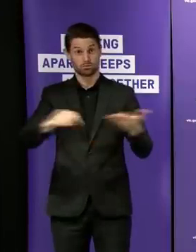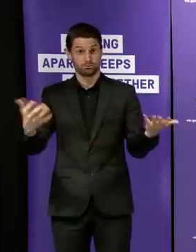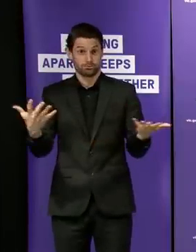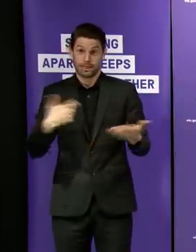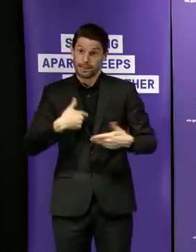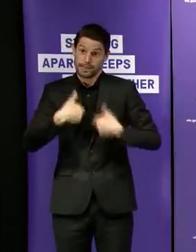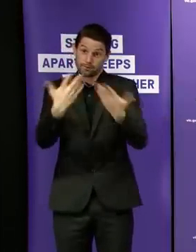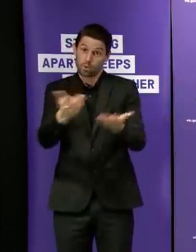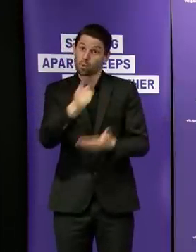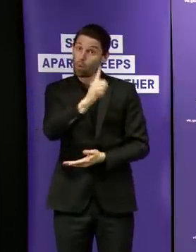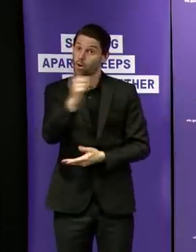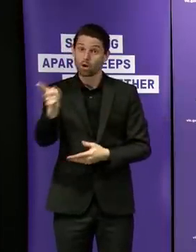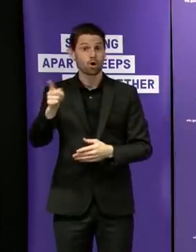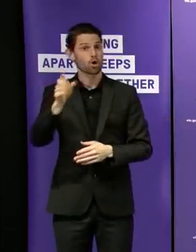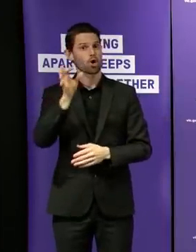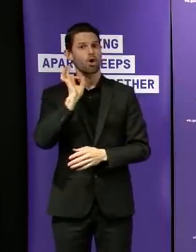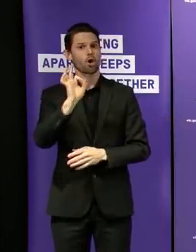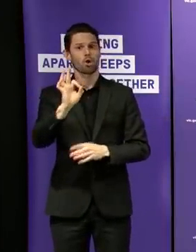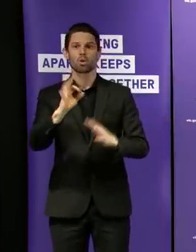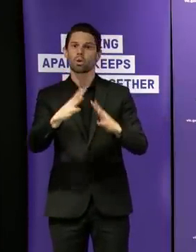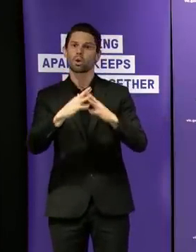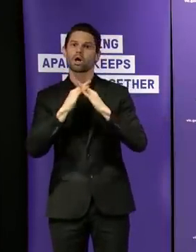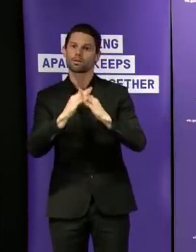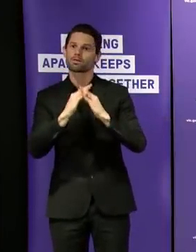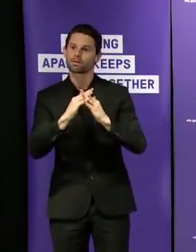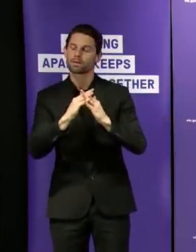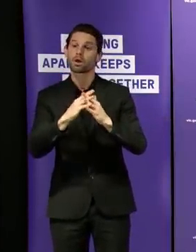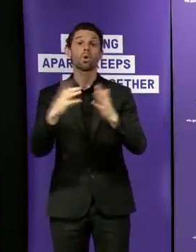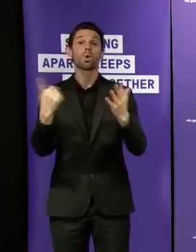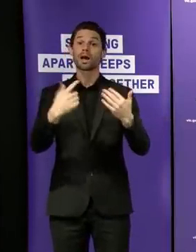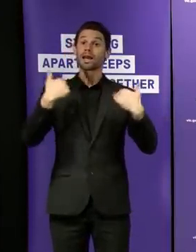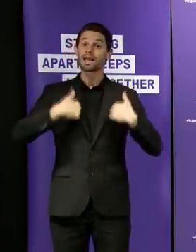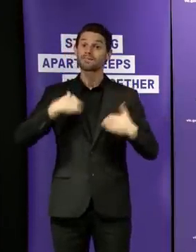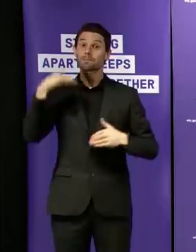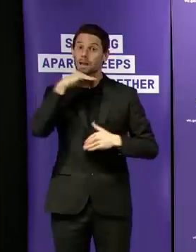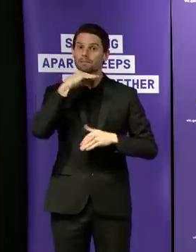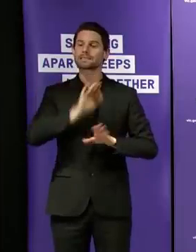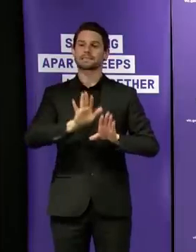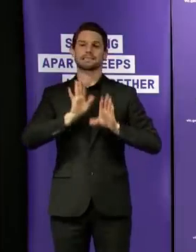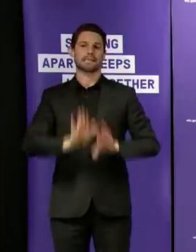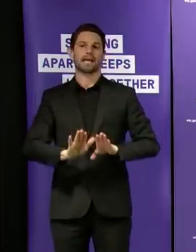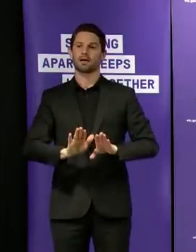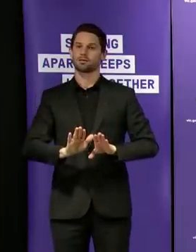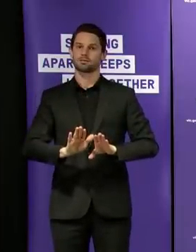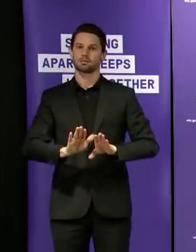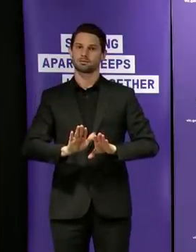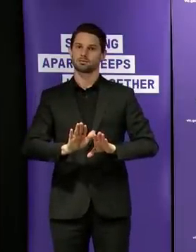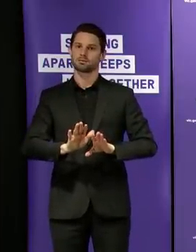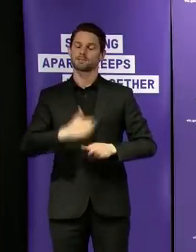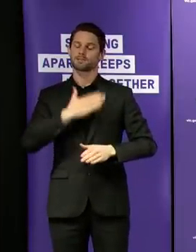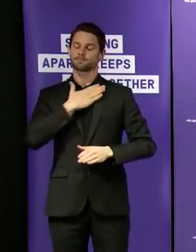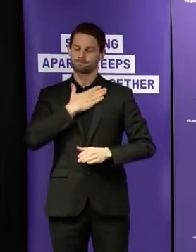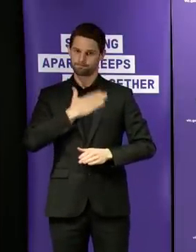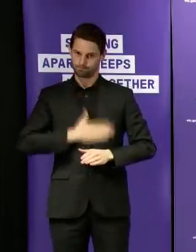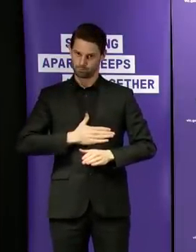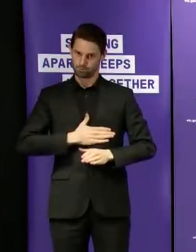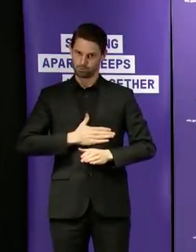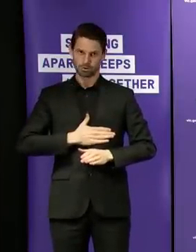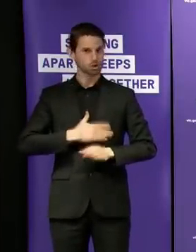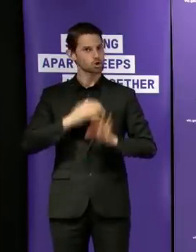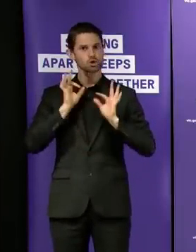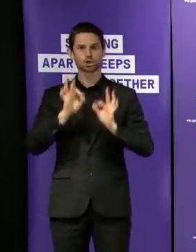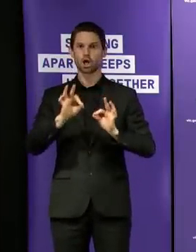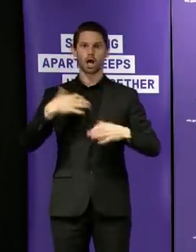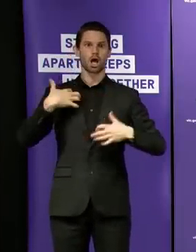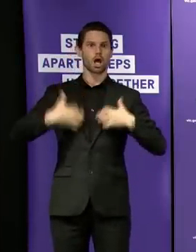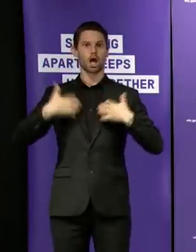of those fines. We want people in Melbourne to stay in Melbourne, follow the rules and get the numbers in Melbourne as low as they are in